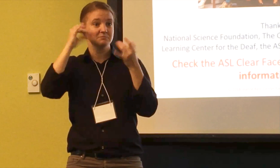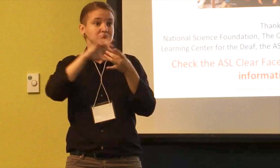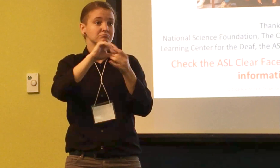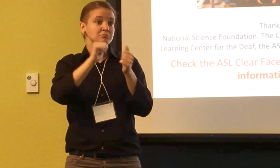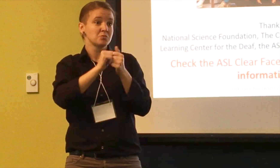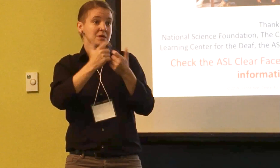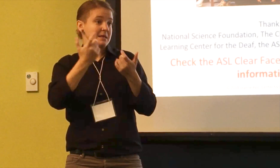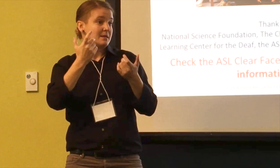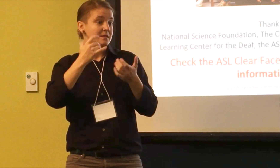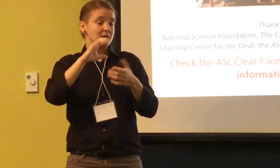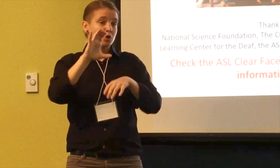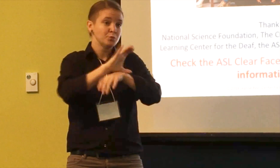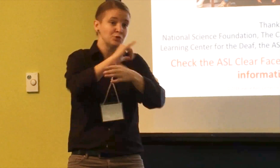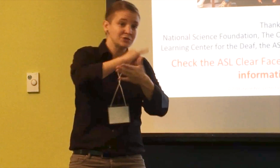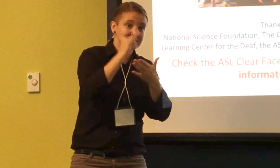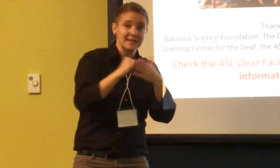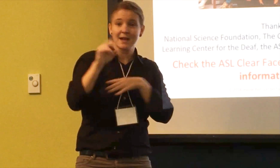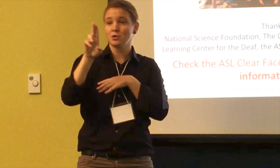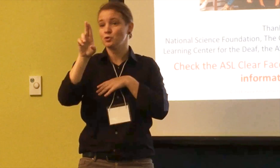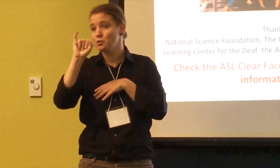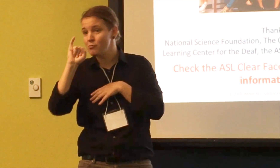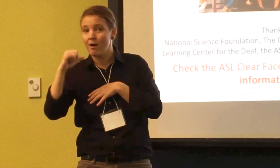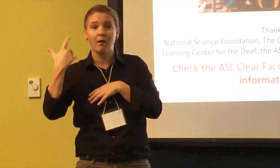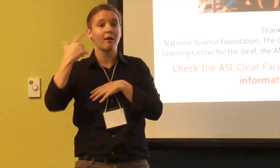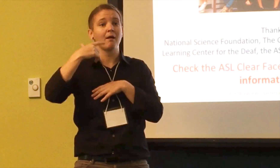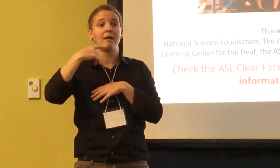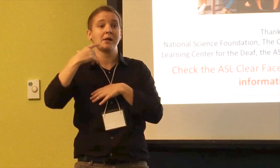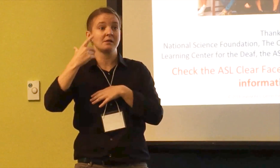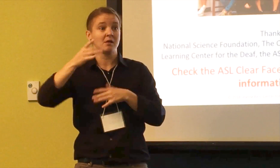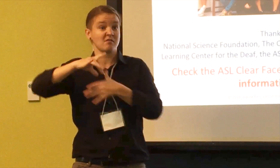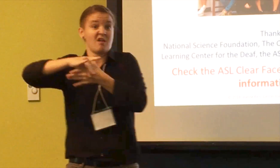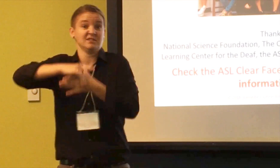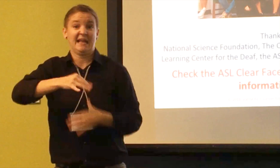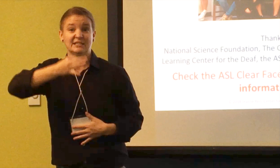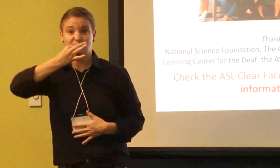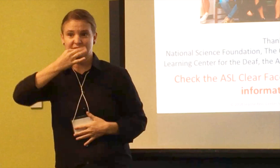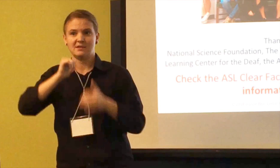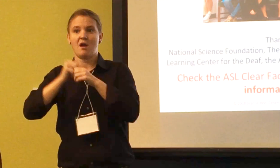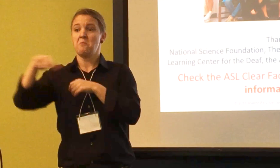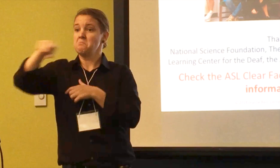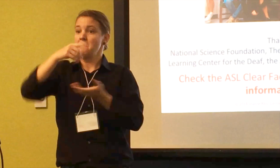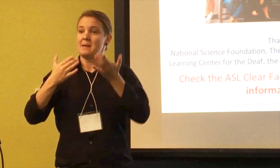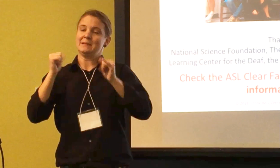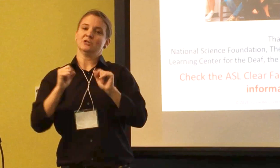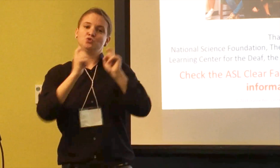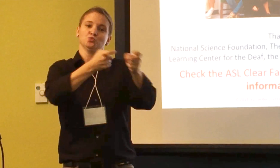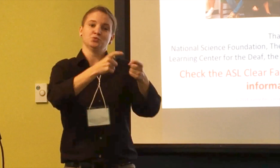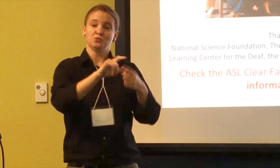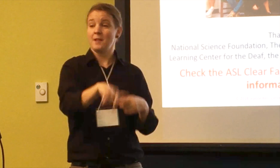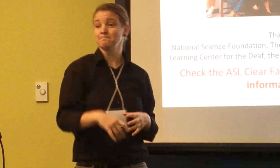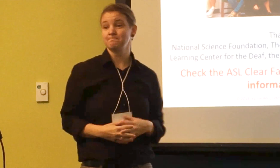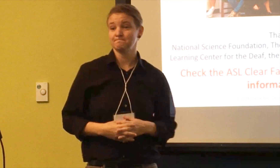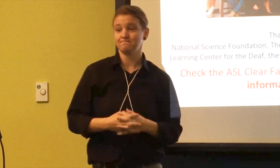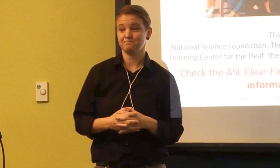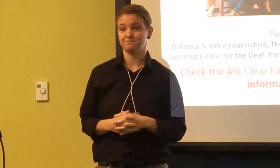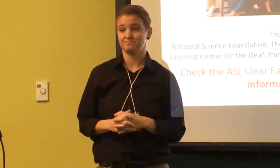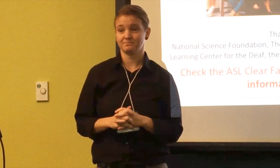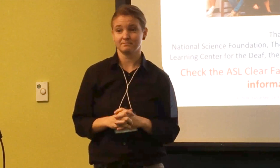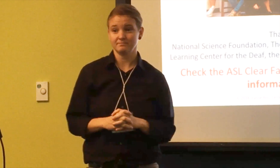we do in terms of bilingual education and assessment and so on. The ASL CLEAR project, you know, we're looking for content